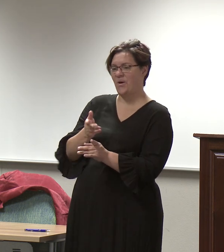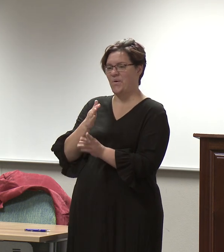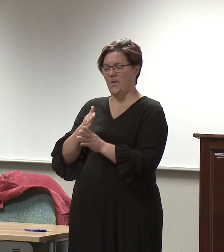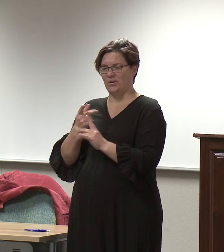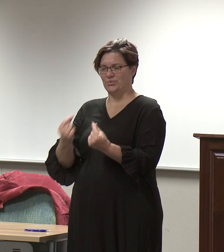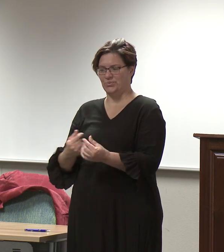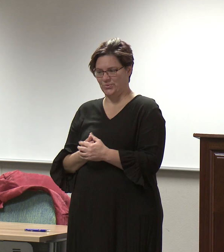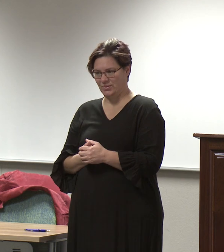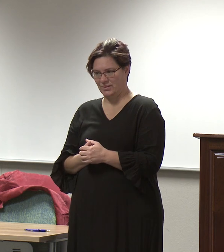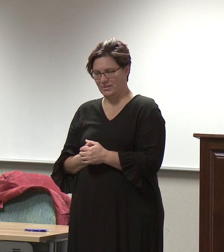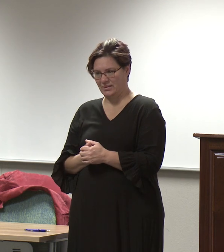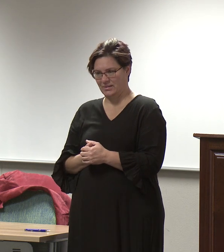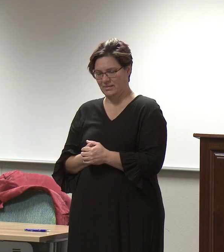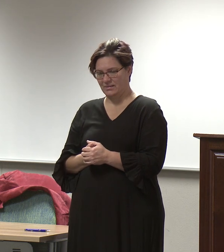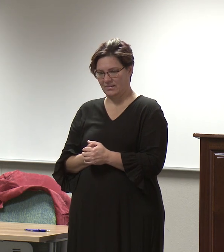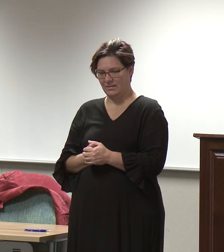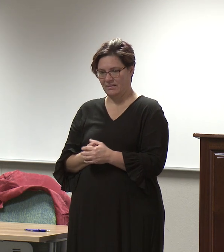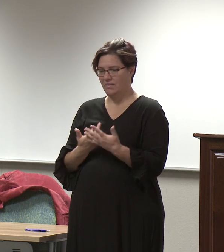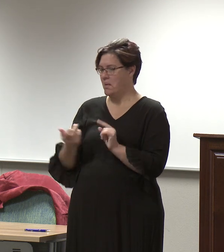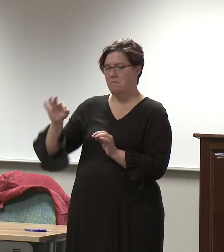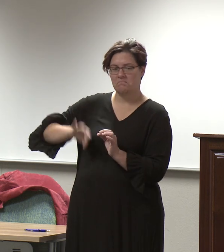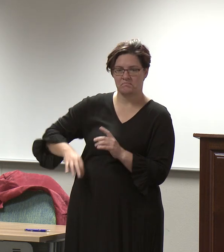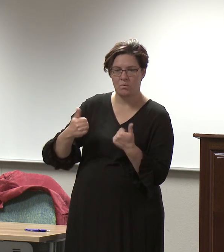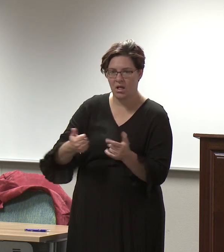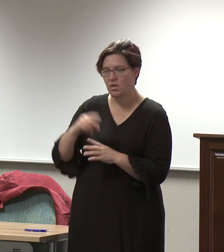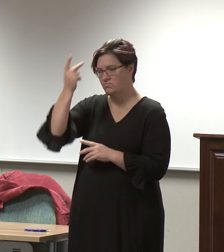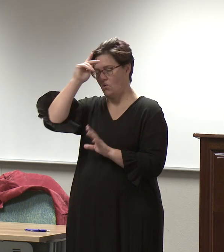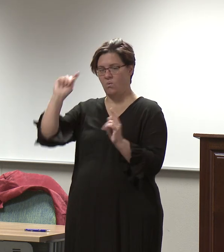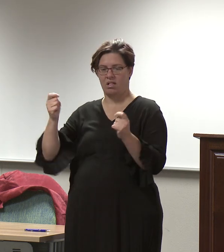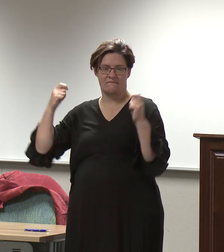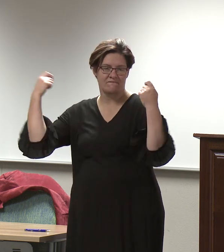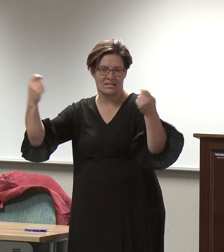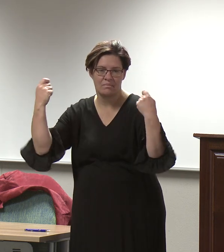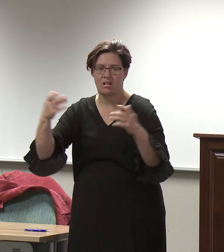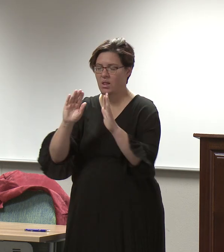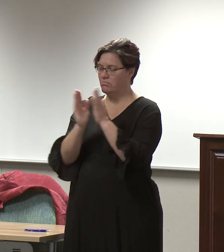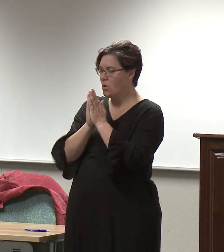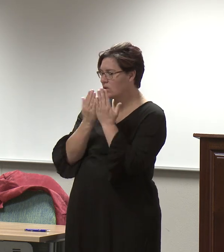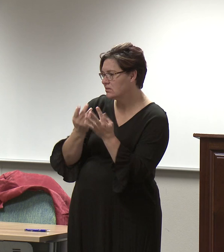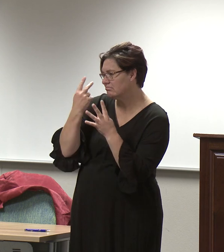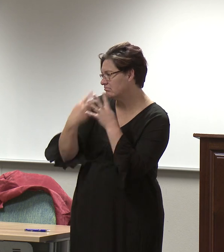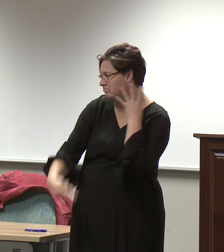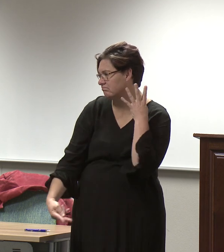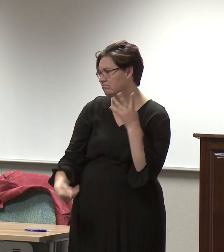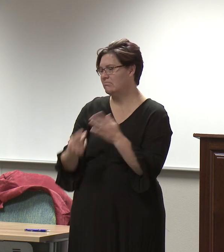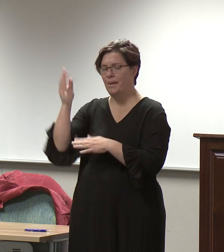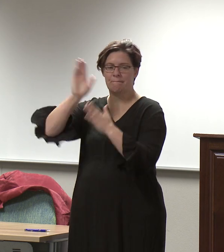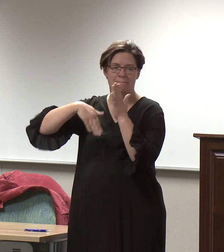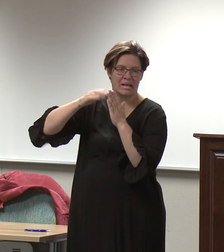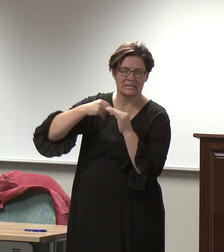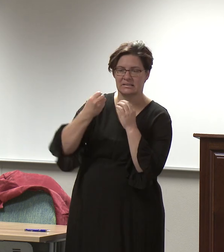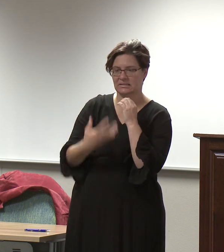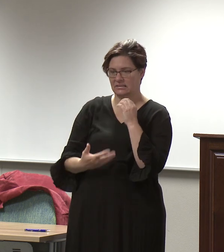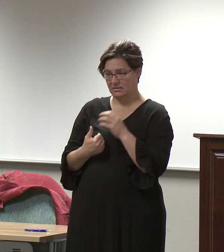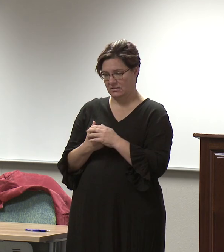to be known, well paid for, the festivals, the books, the paintings, and so